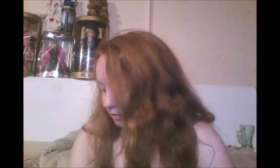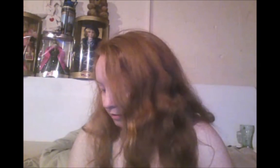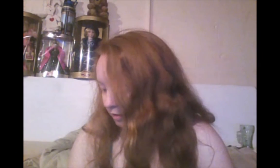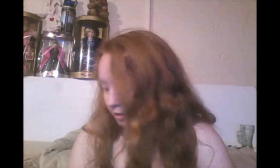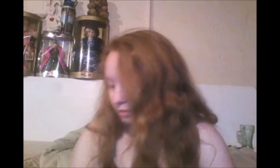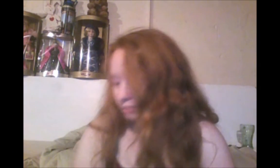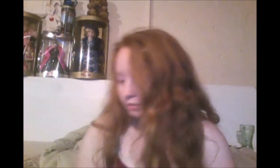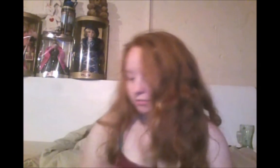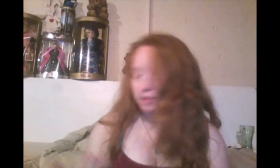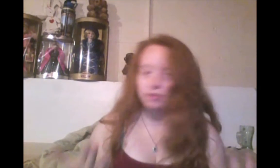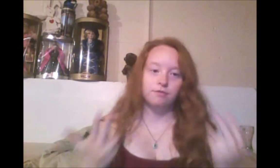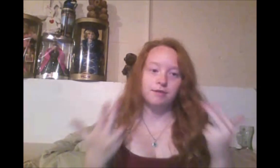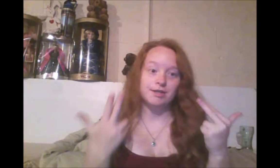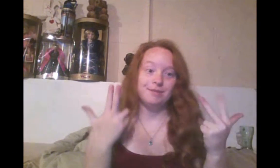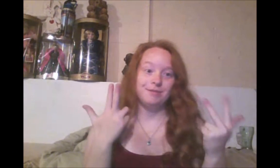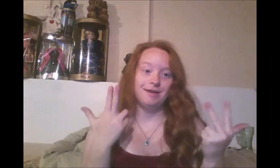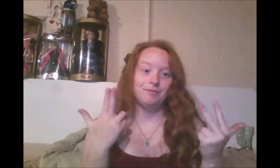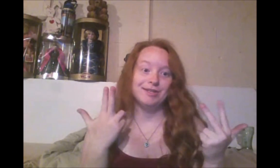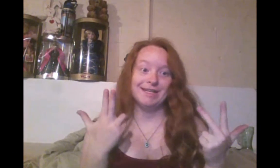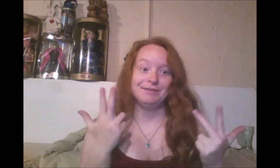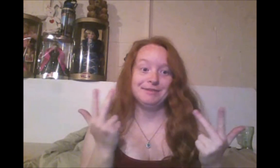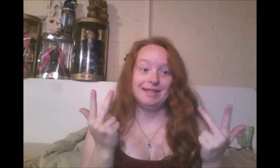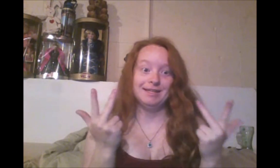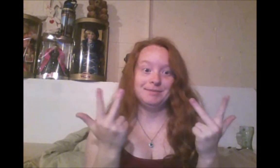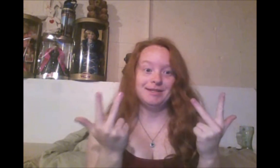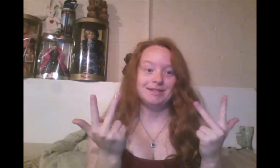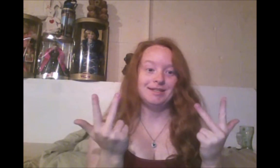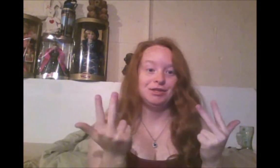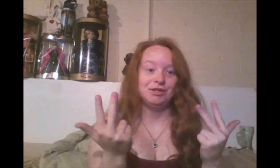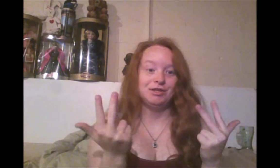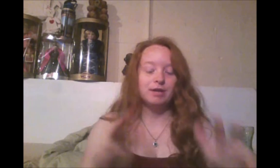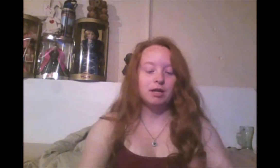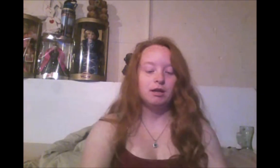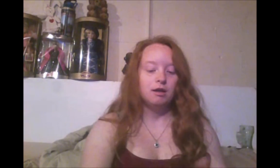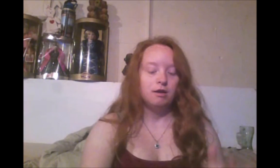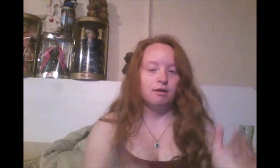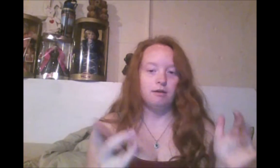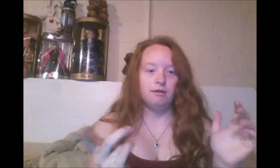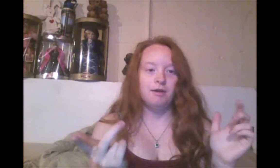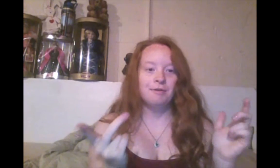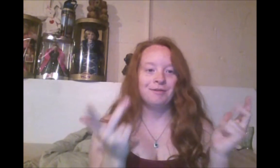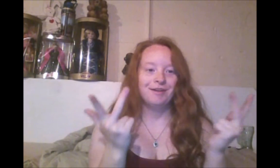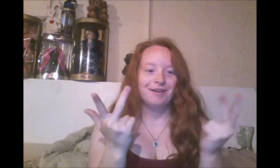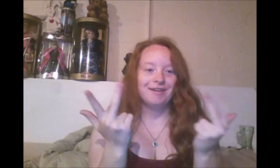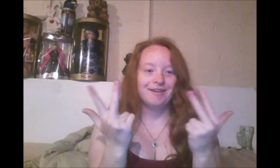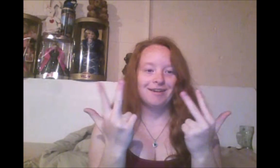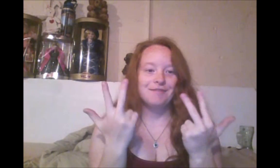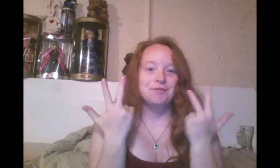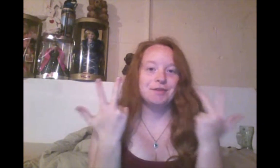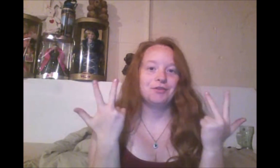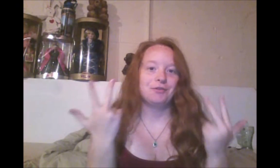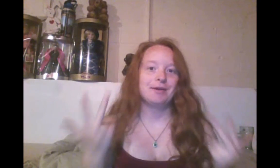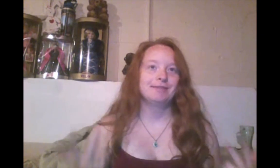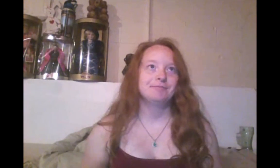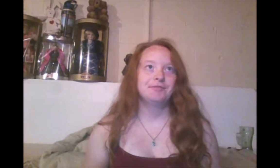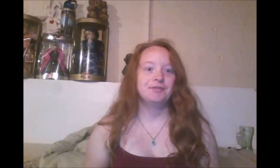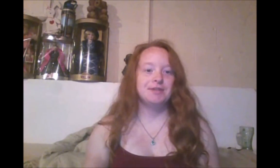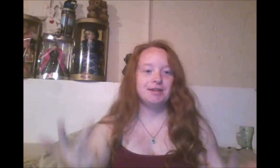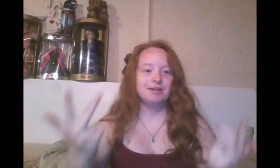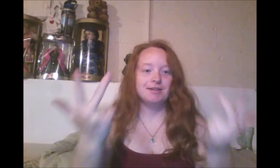Deer, make the 3 shape again, which I don't like because I can't do it right. I'm doing this for, 15 years and I